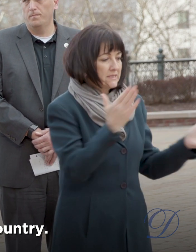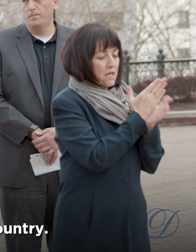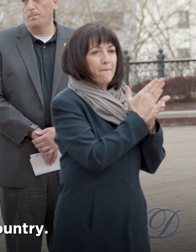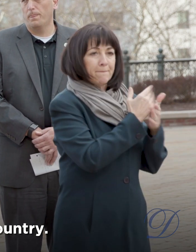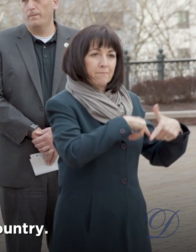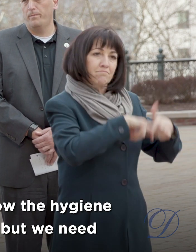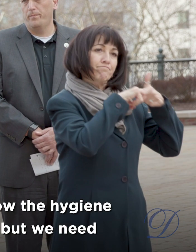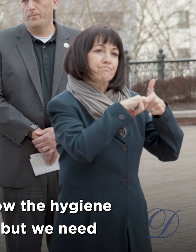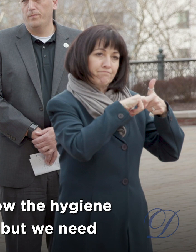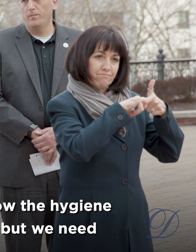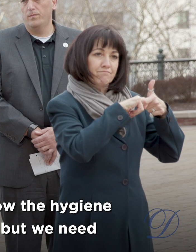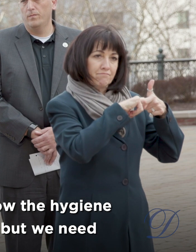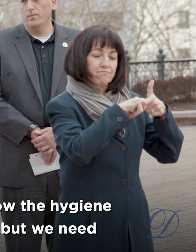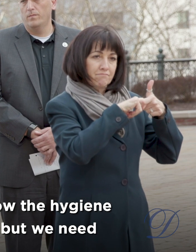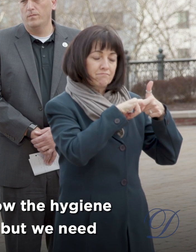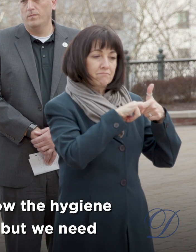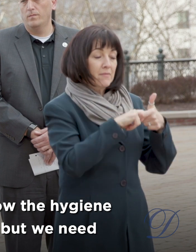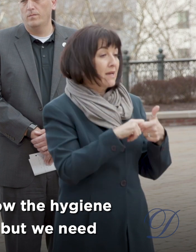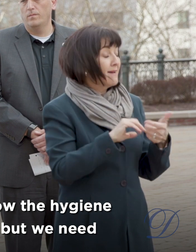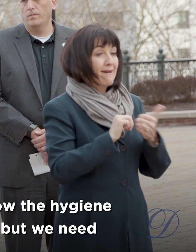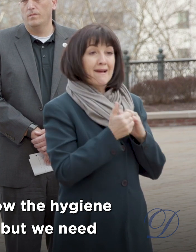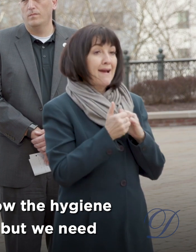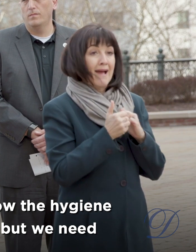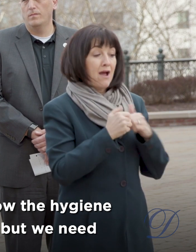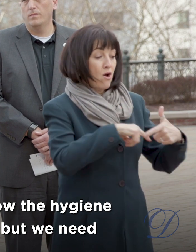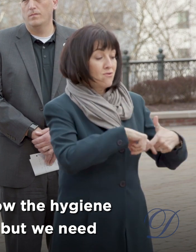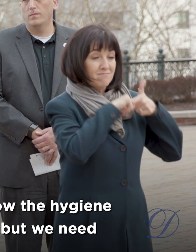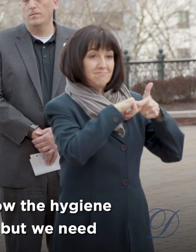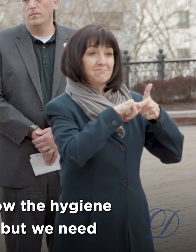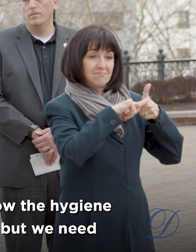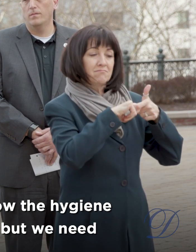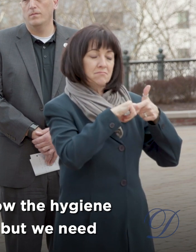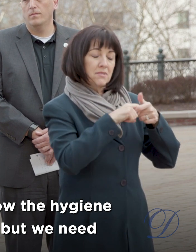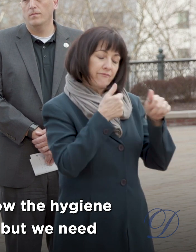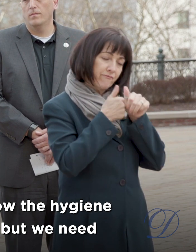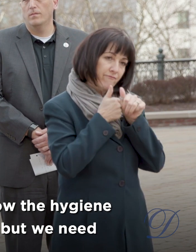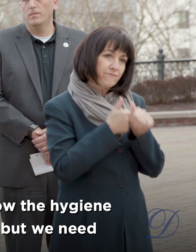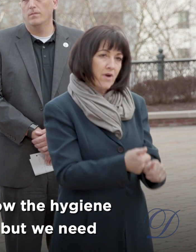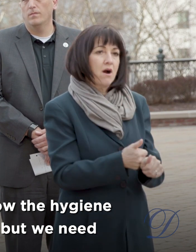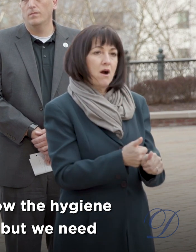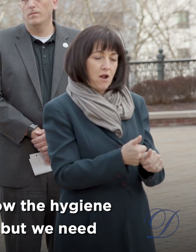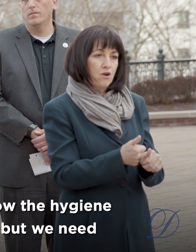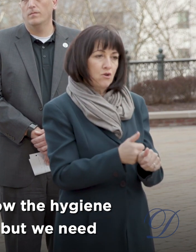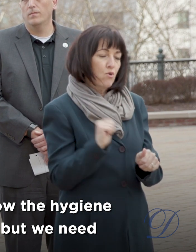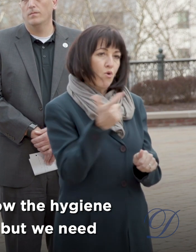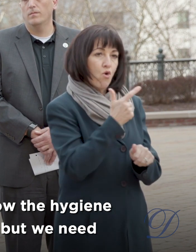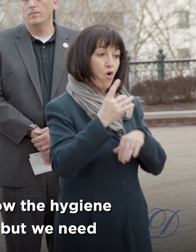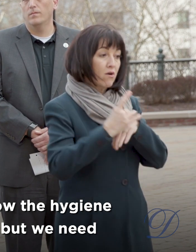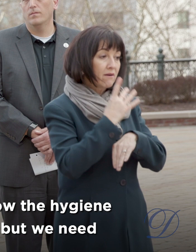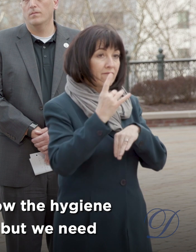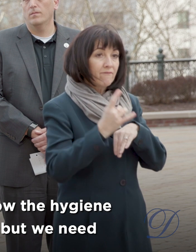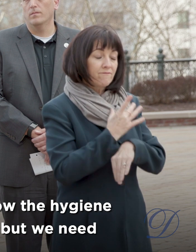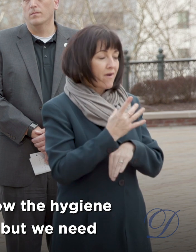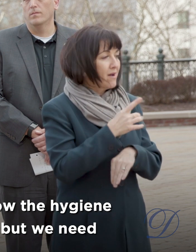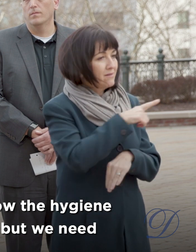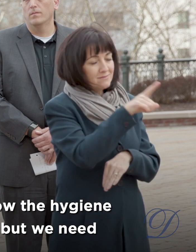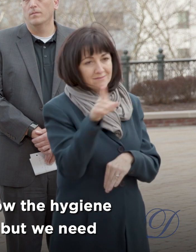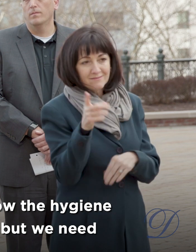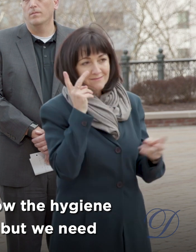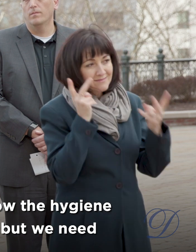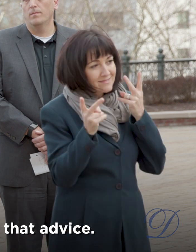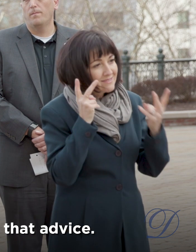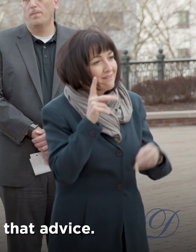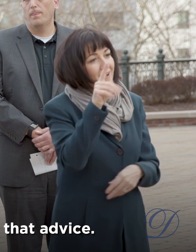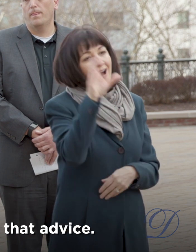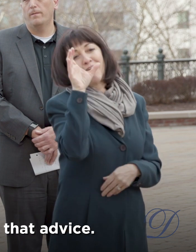country. The best way to do that is to follow the hygiene advice you've heard 100 times.